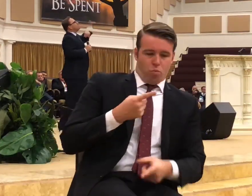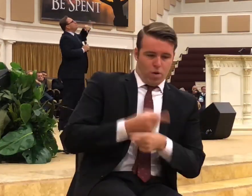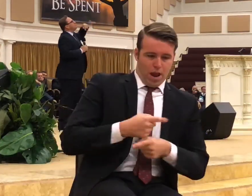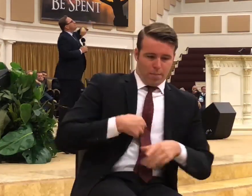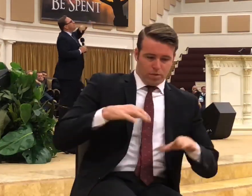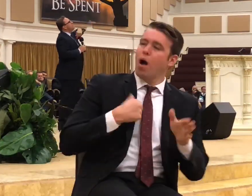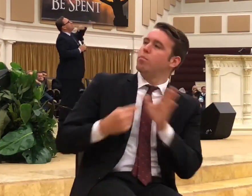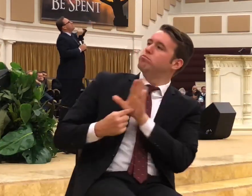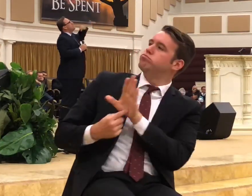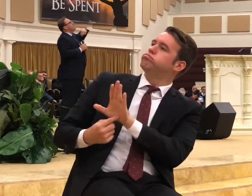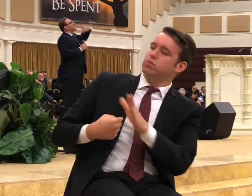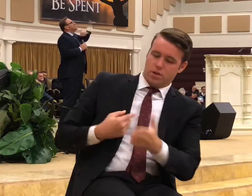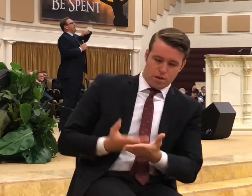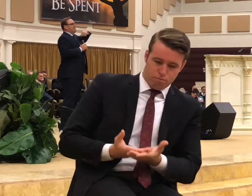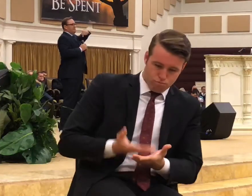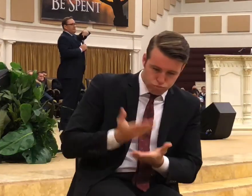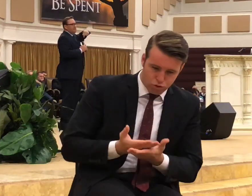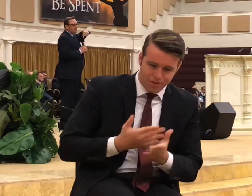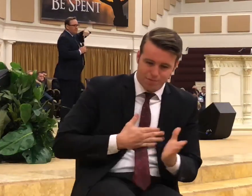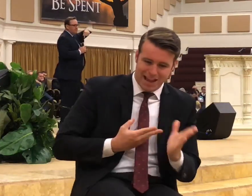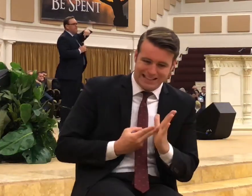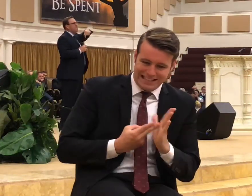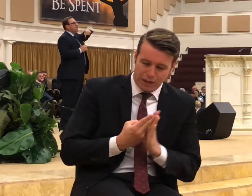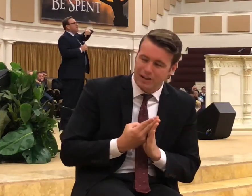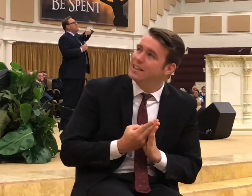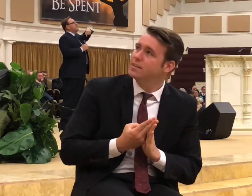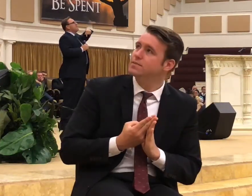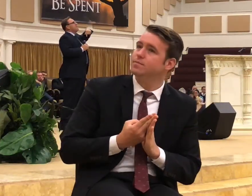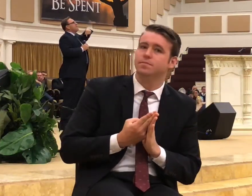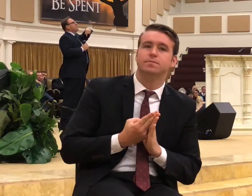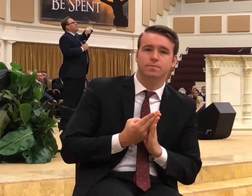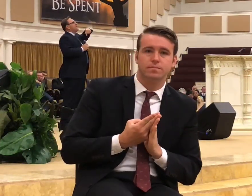you prove my integrity.